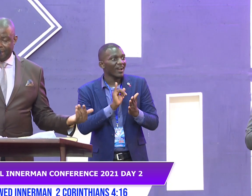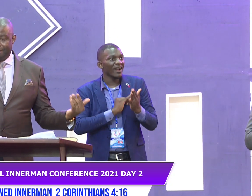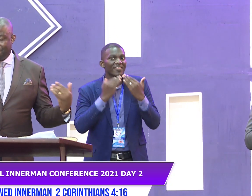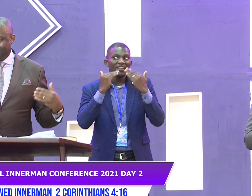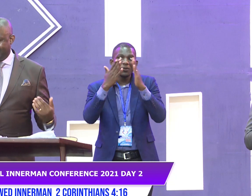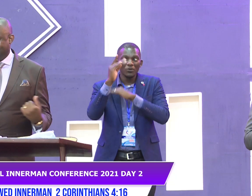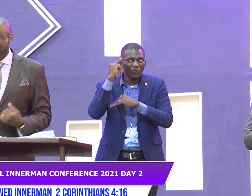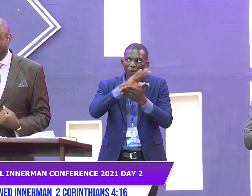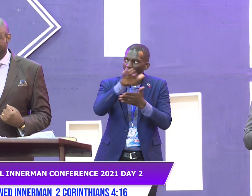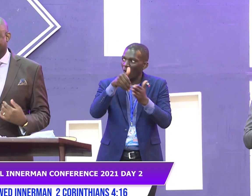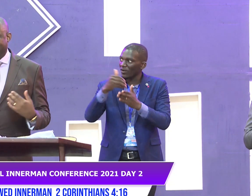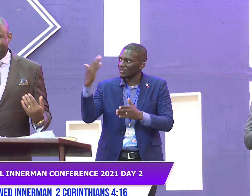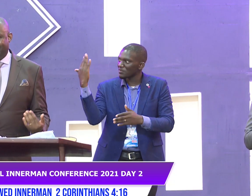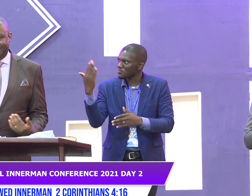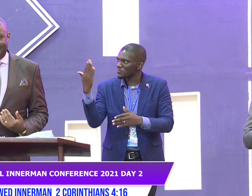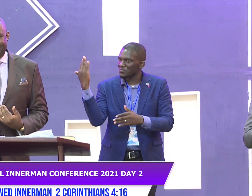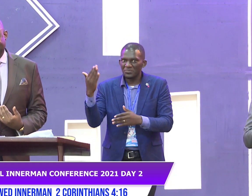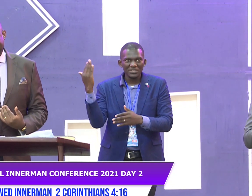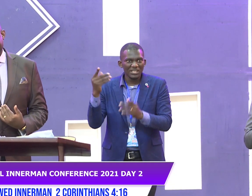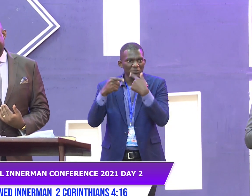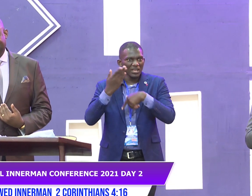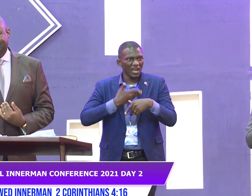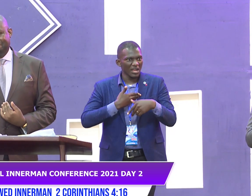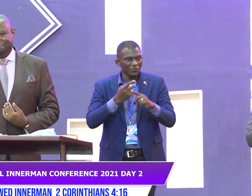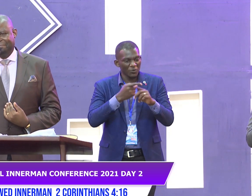all the preachers so far that we have heard.